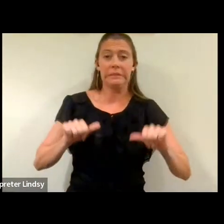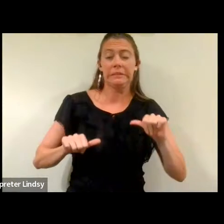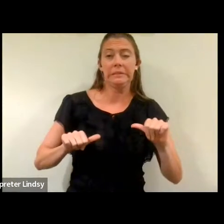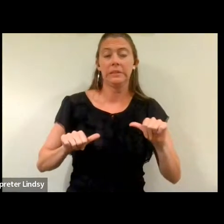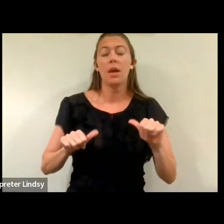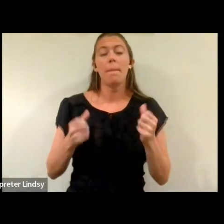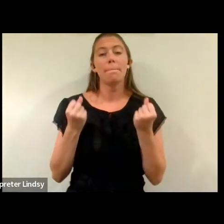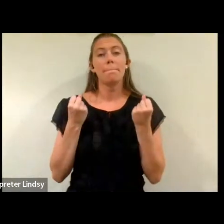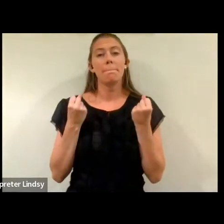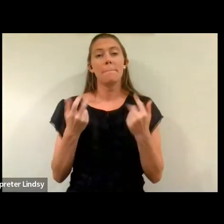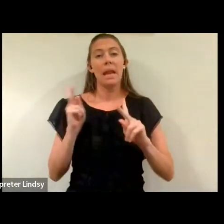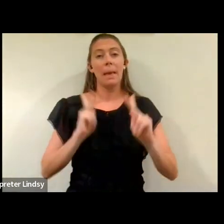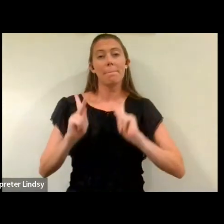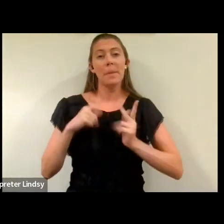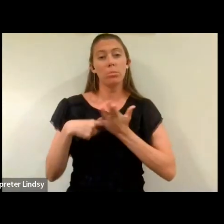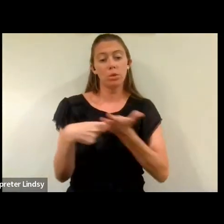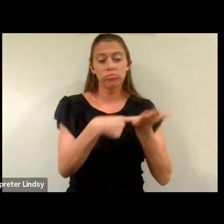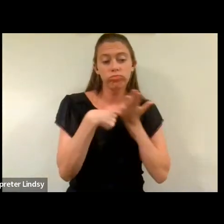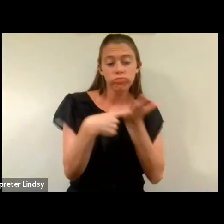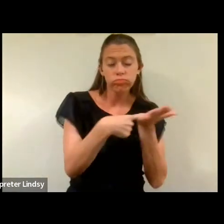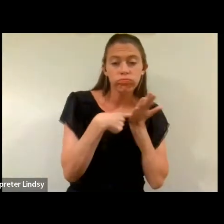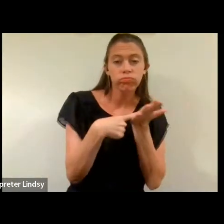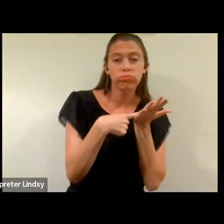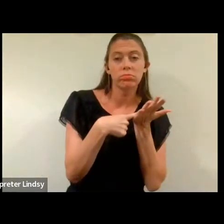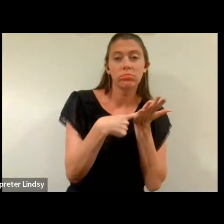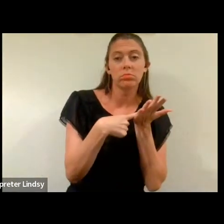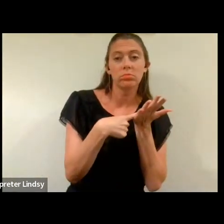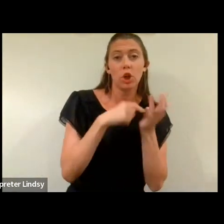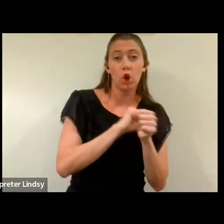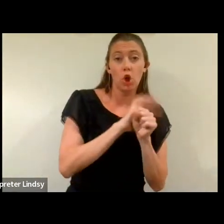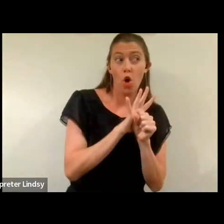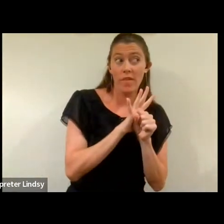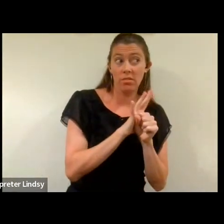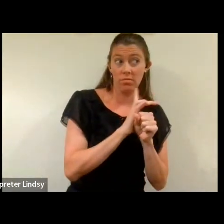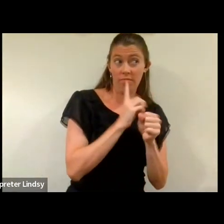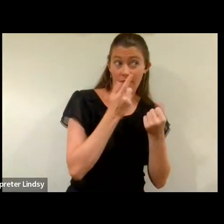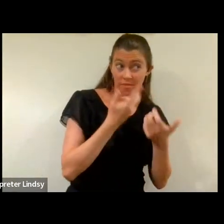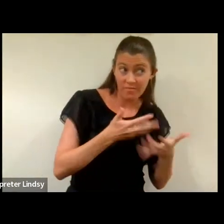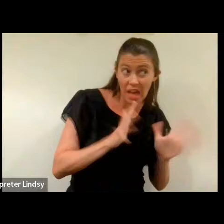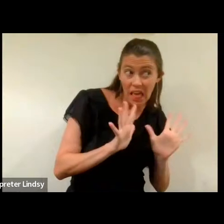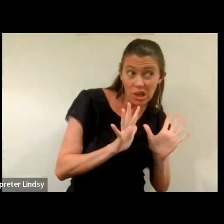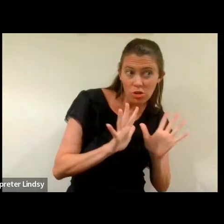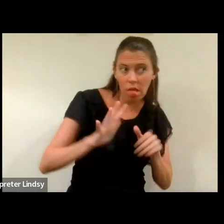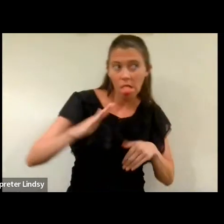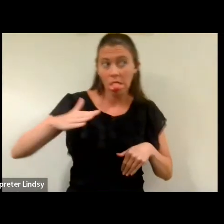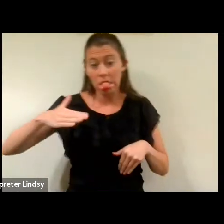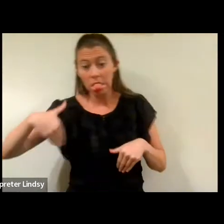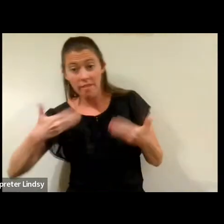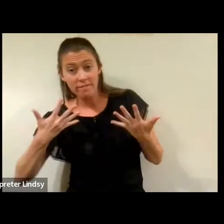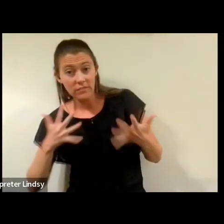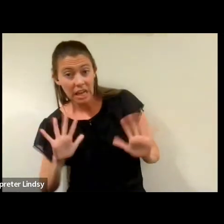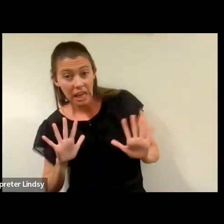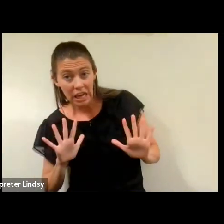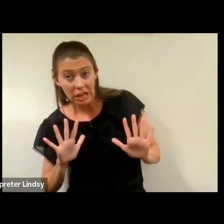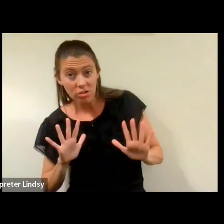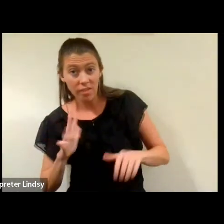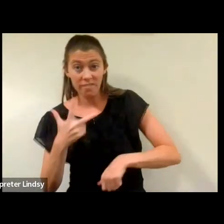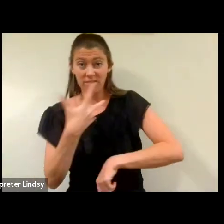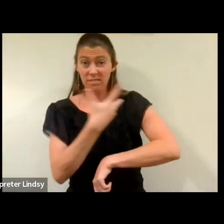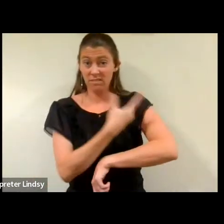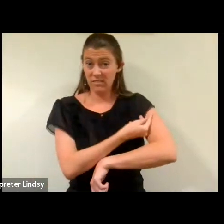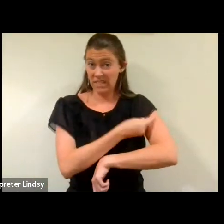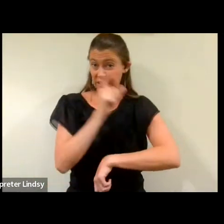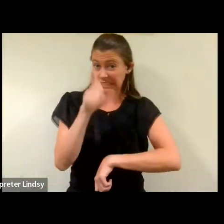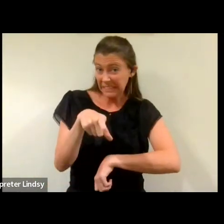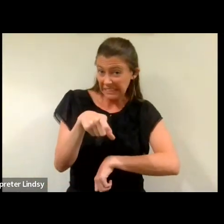conversation in regards to is it over? Is it not over? Do we need to get vaccinated? Do we not need to